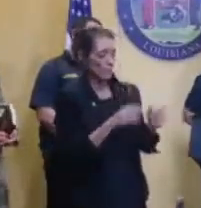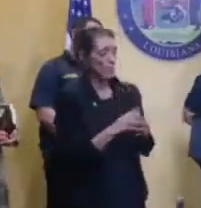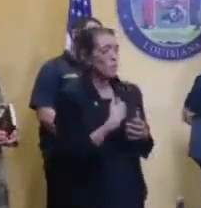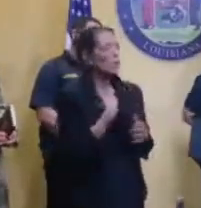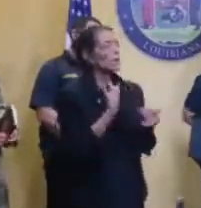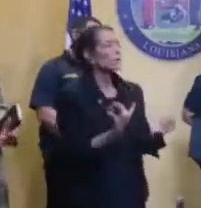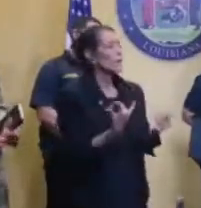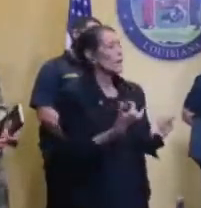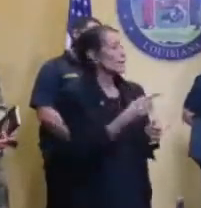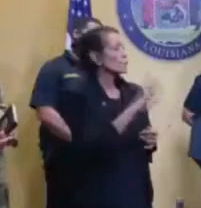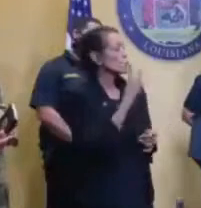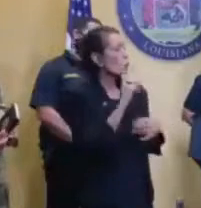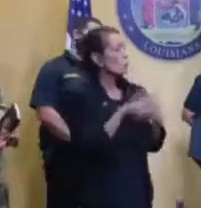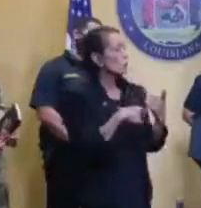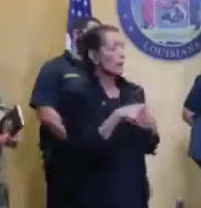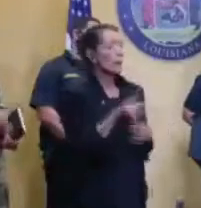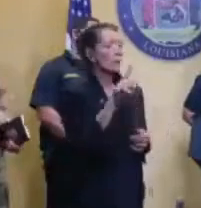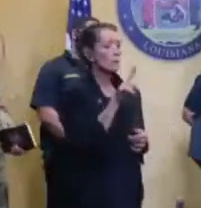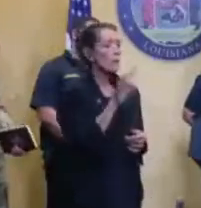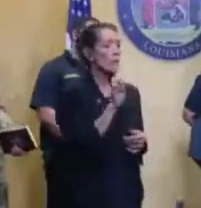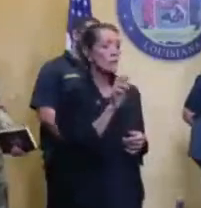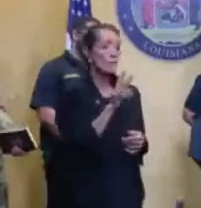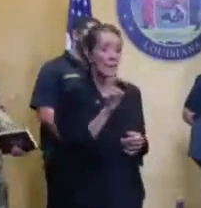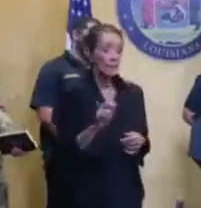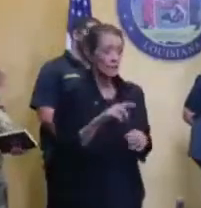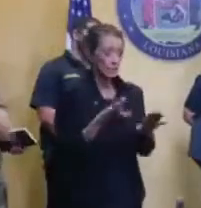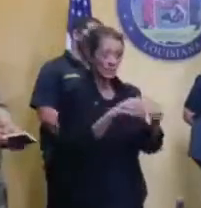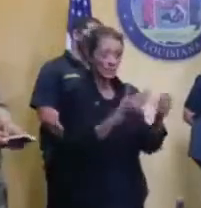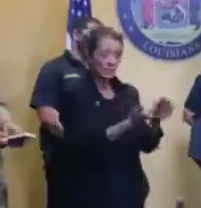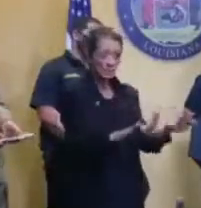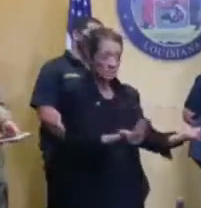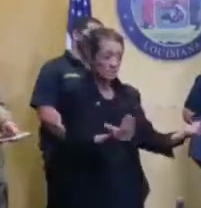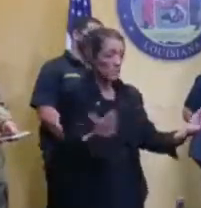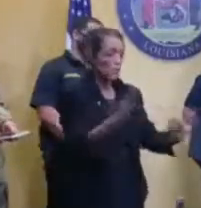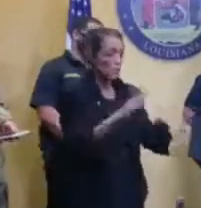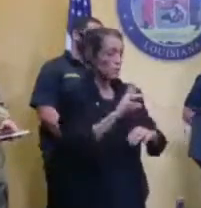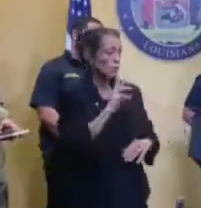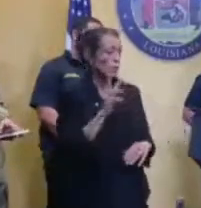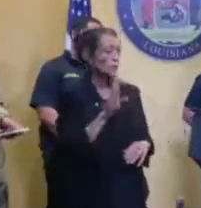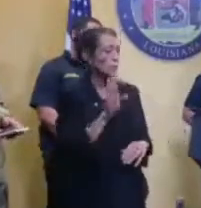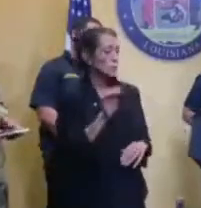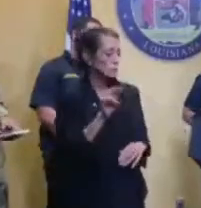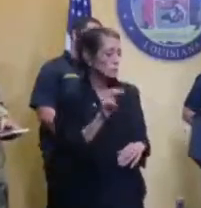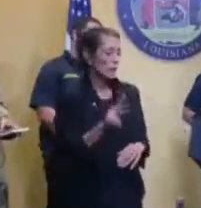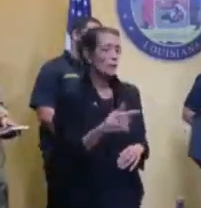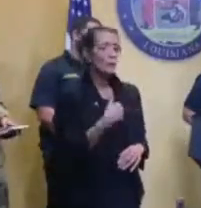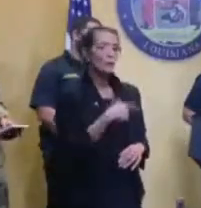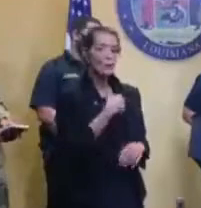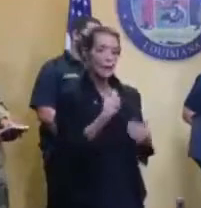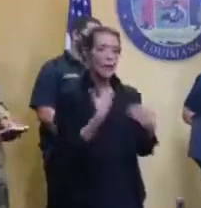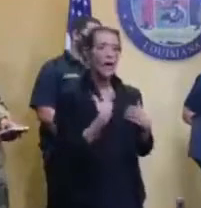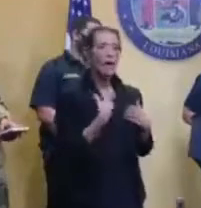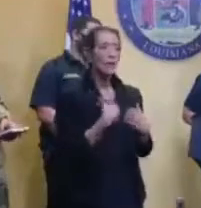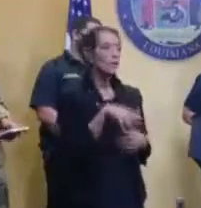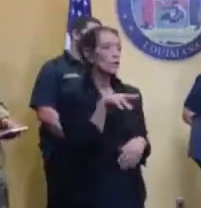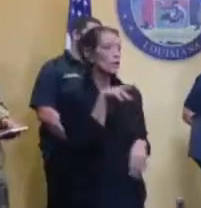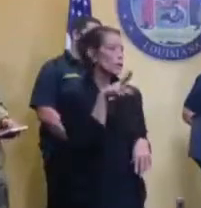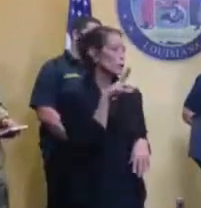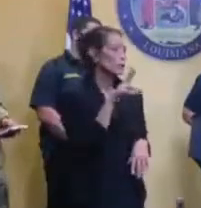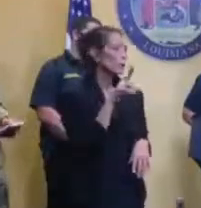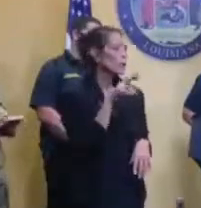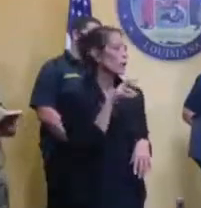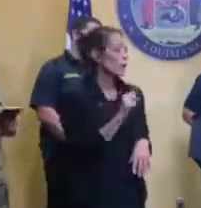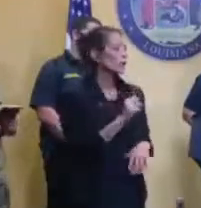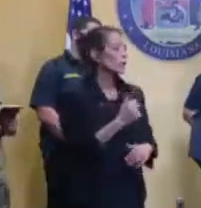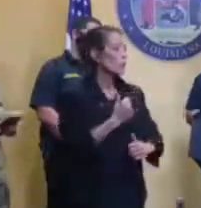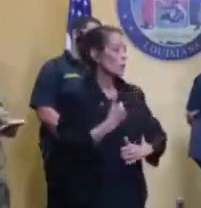about the levees, particularly on the West Bank. I know we had the Corps, U.S. Army Corps of Engineers with us